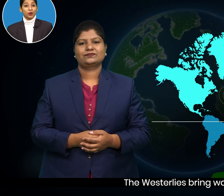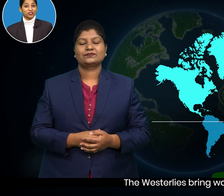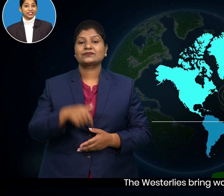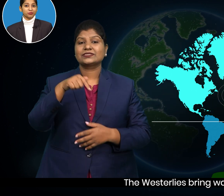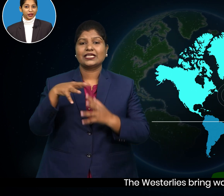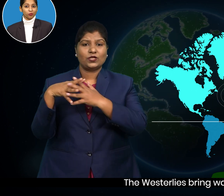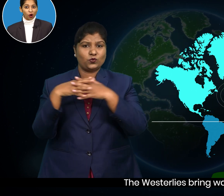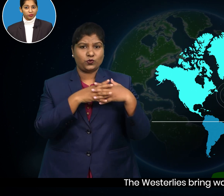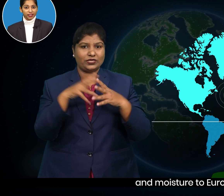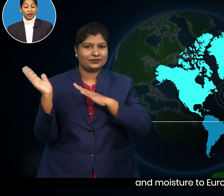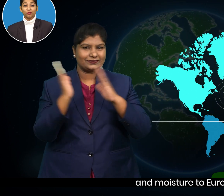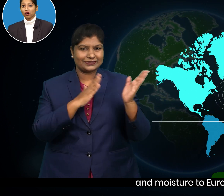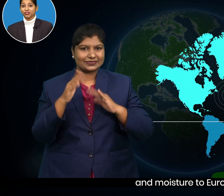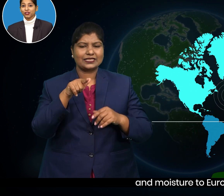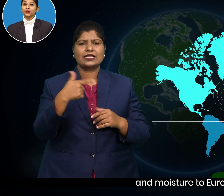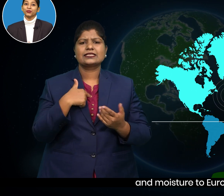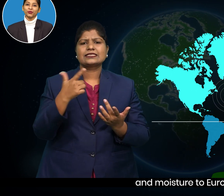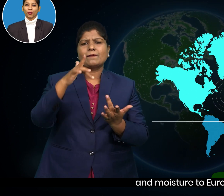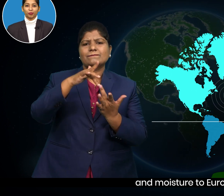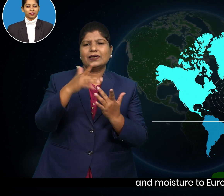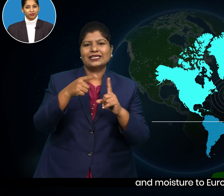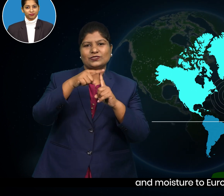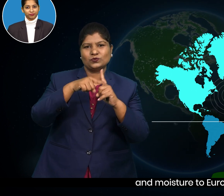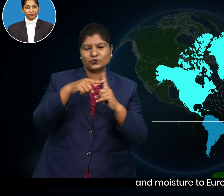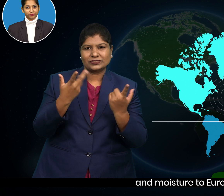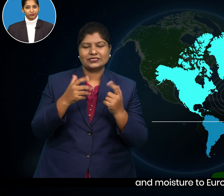The westerlies bring warmth and moisture to Europe,